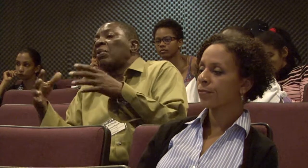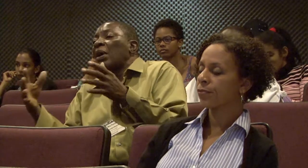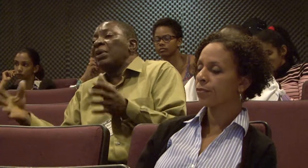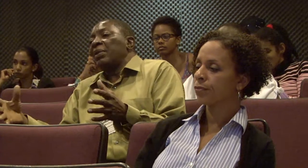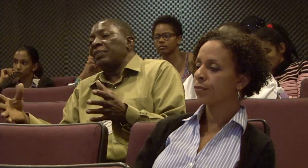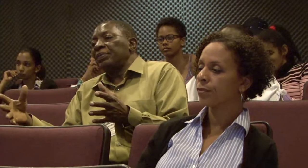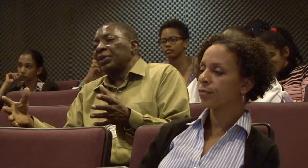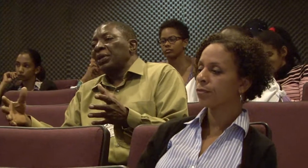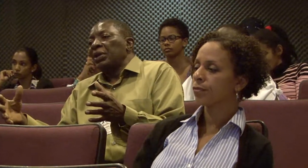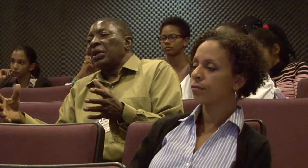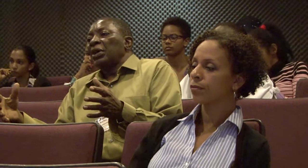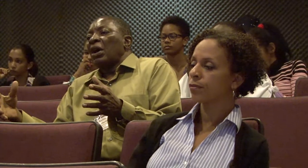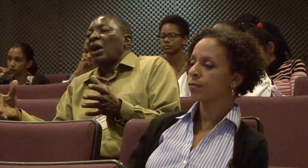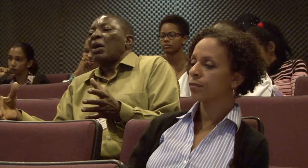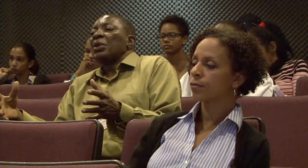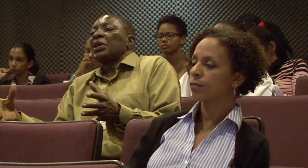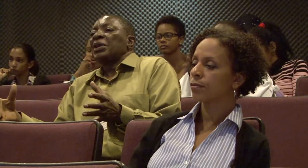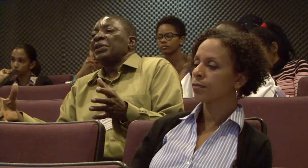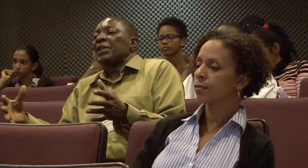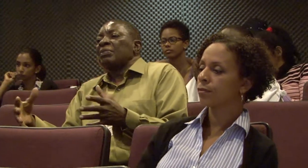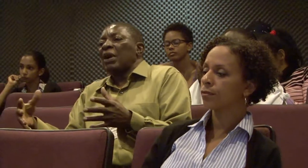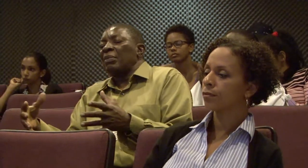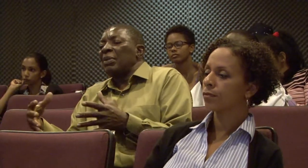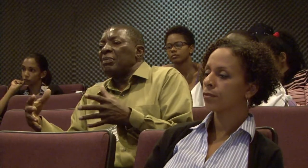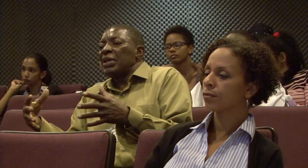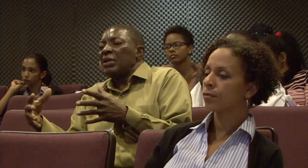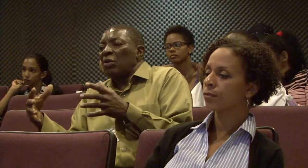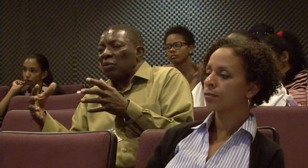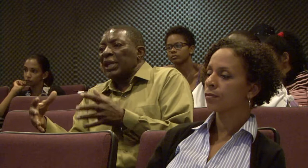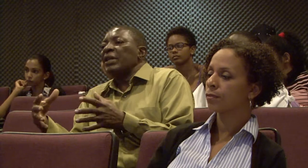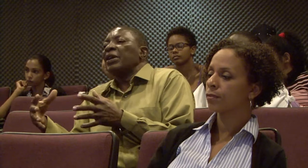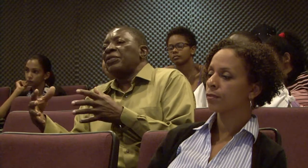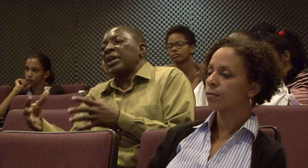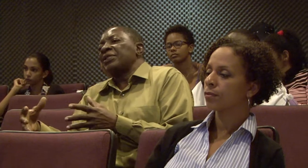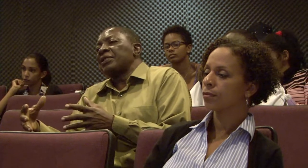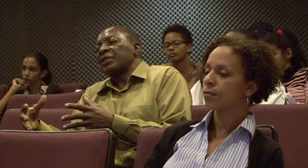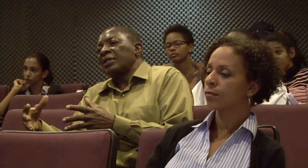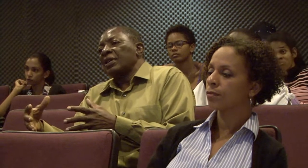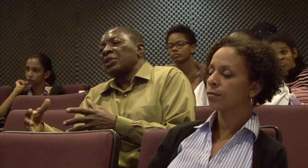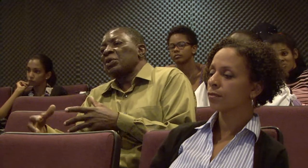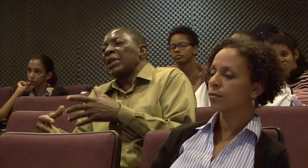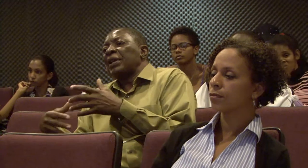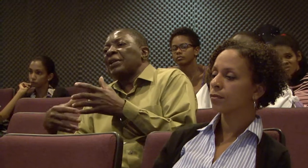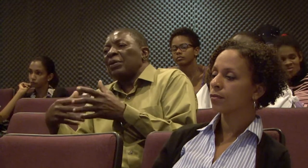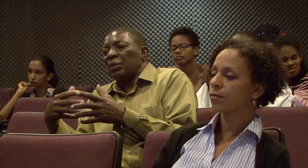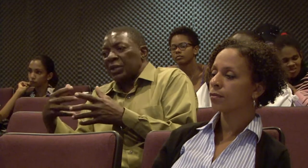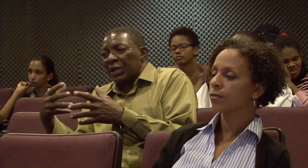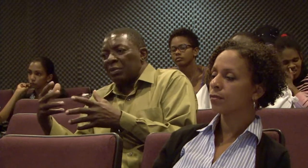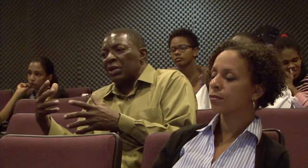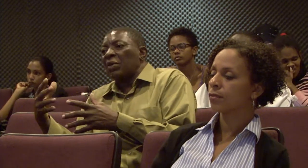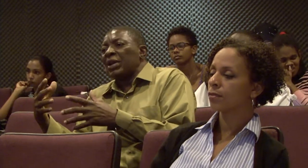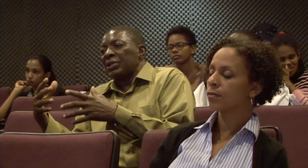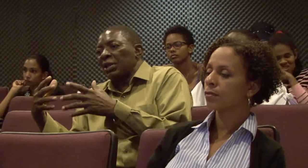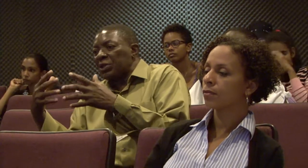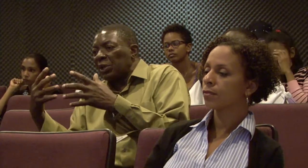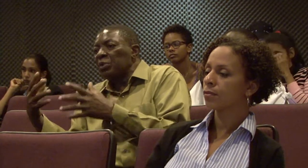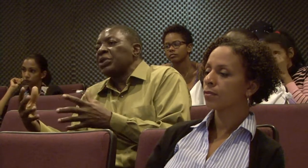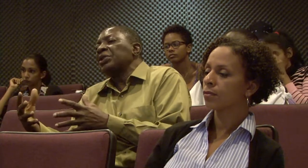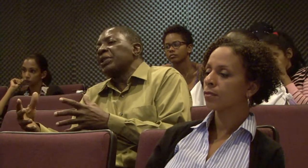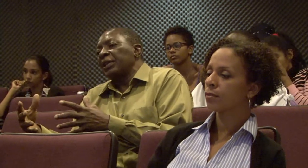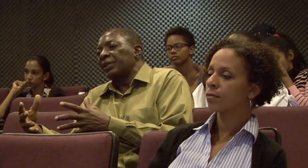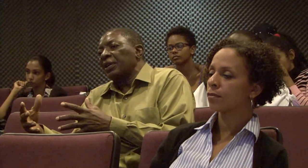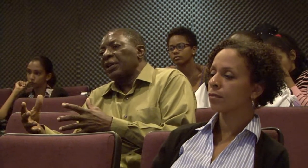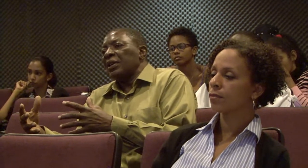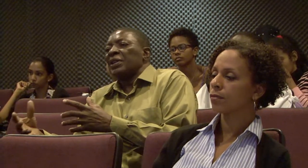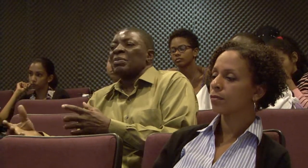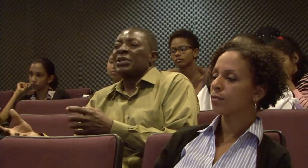there's a problem, how could this problem be really addressed so that there could be a solution